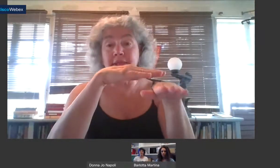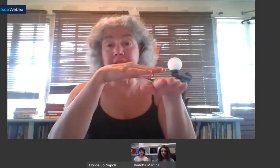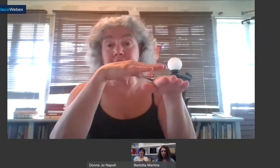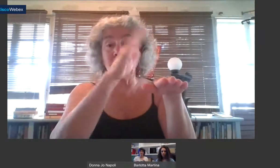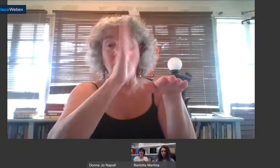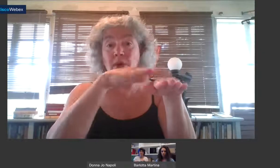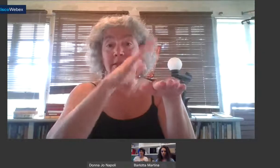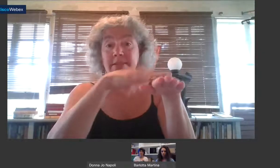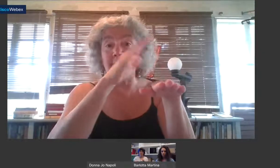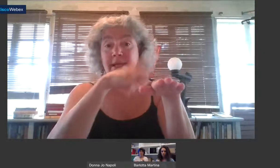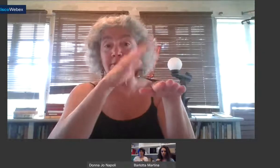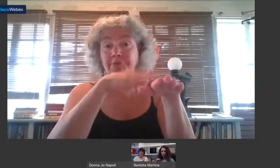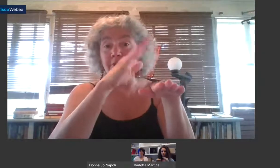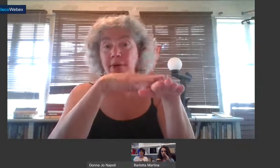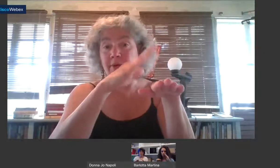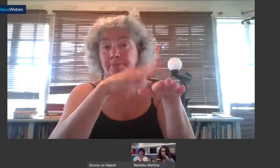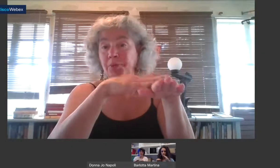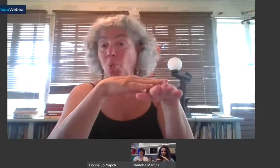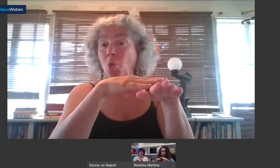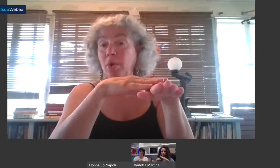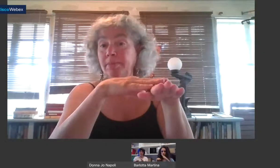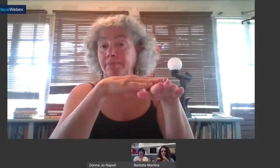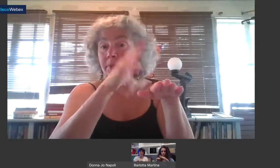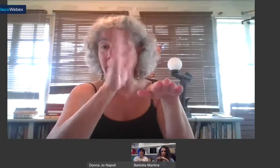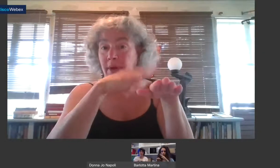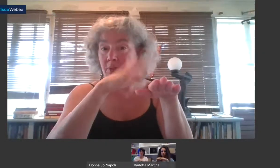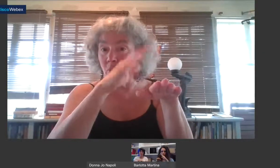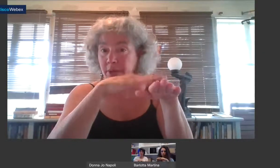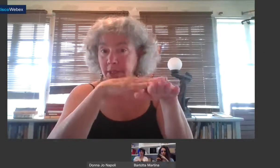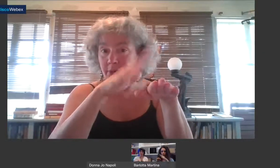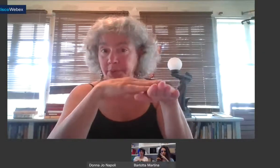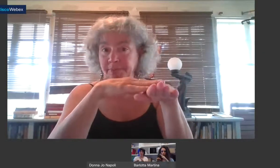This is one sign for warn. You know, I'm warning you.